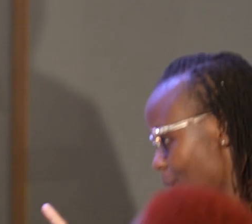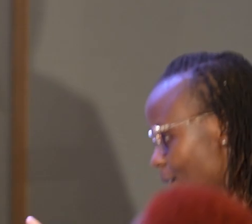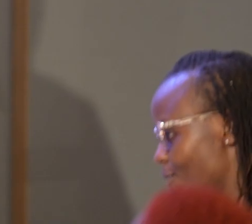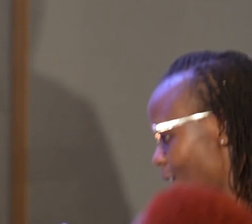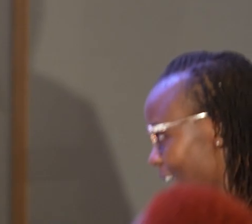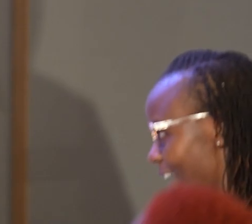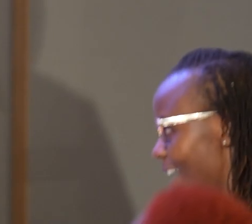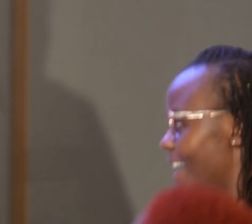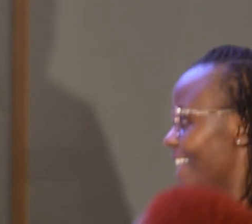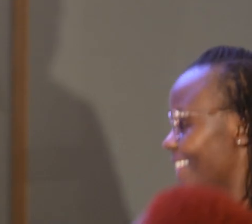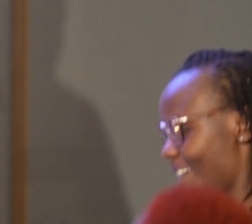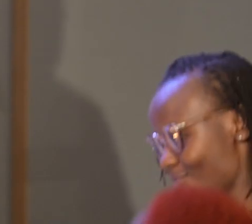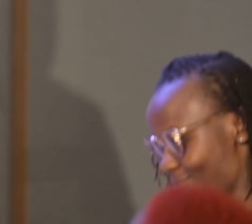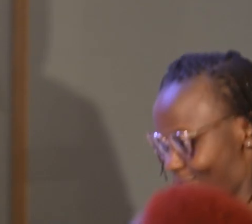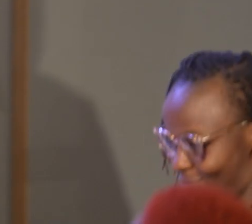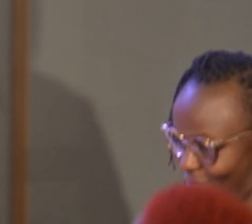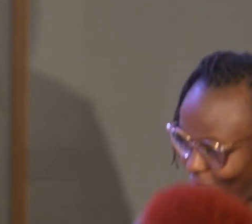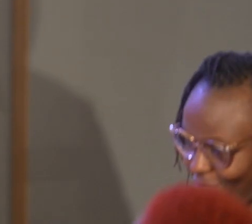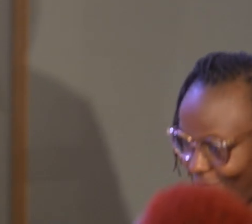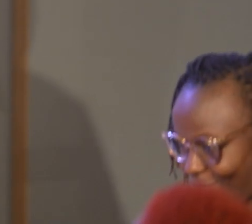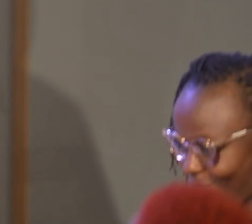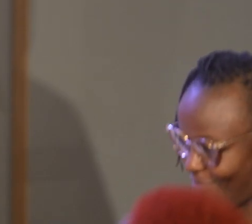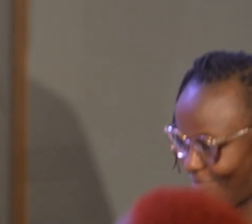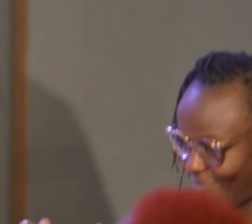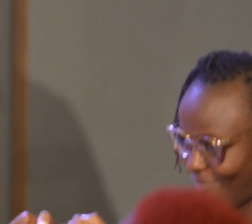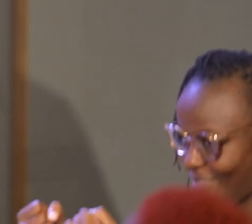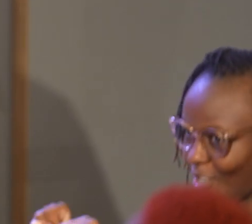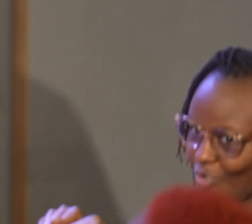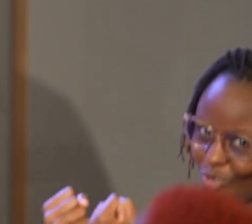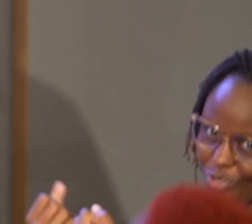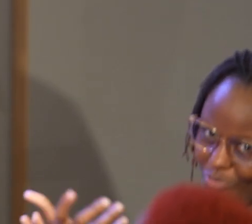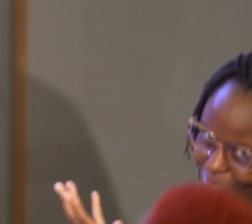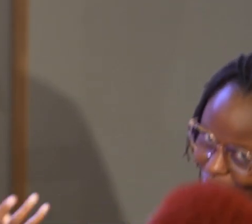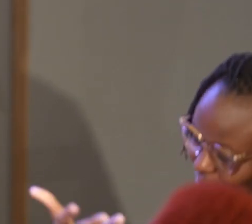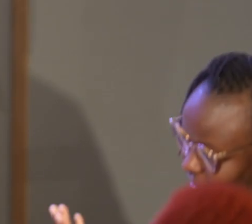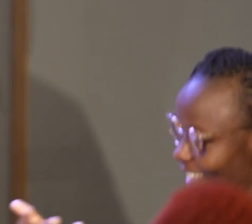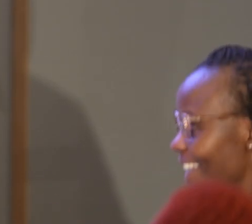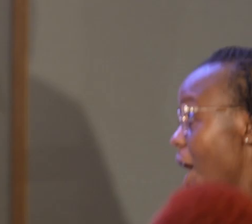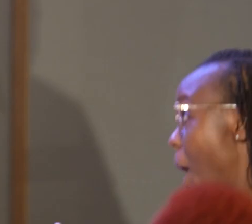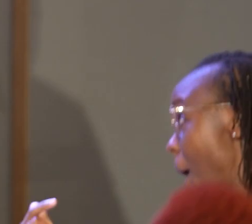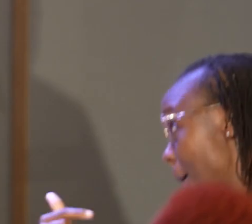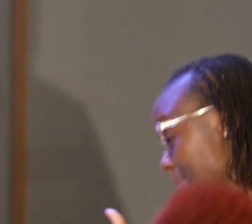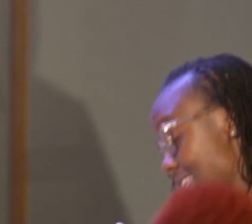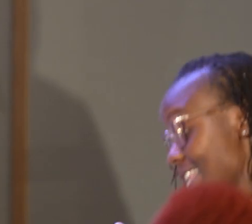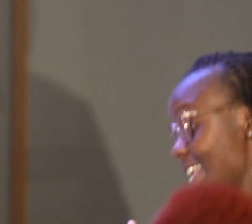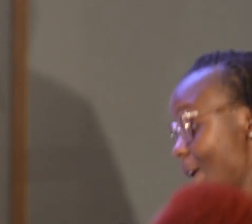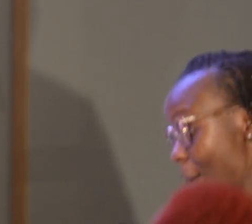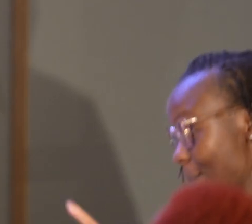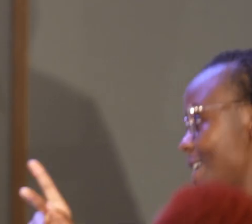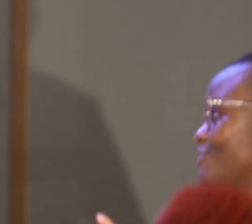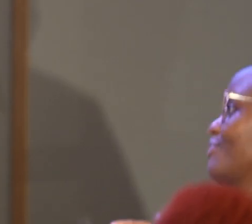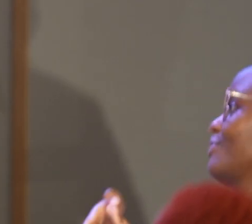to go for social events. I would be able to pay for fuel using